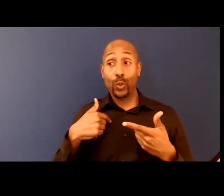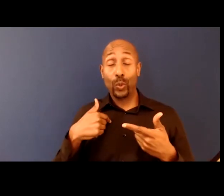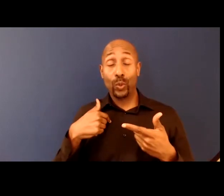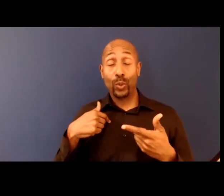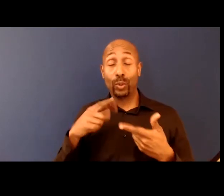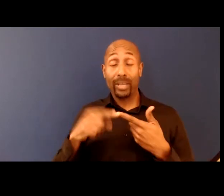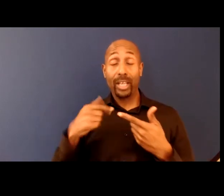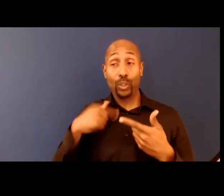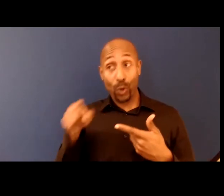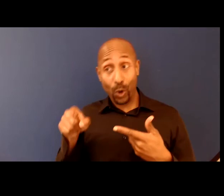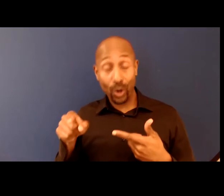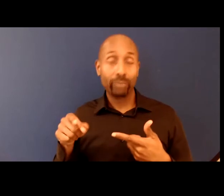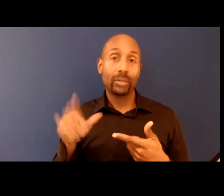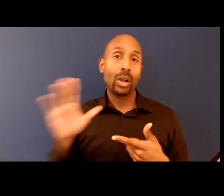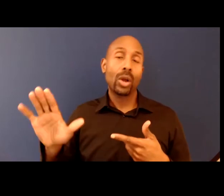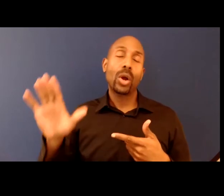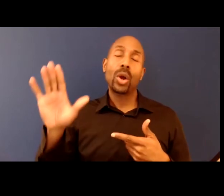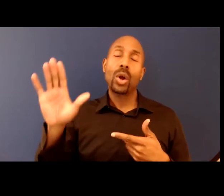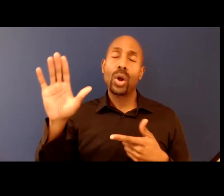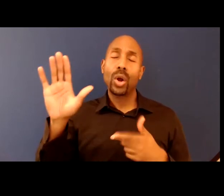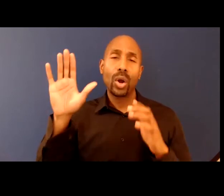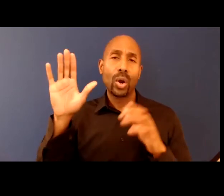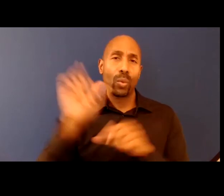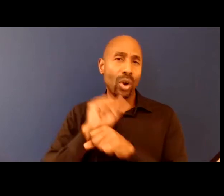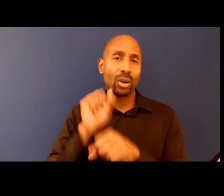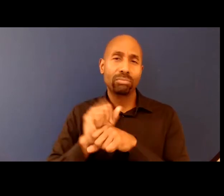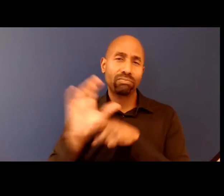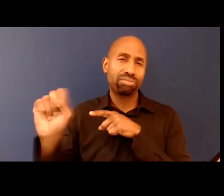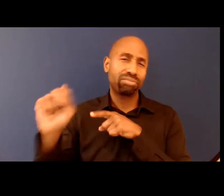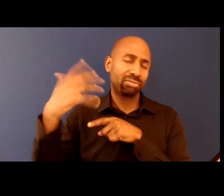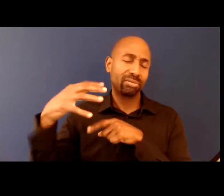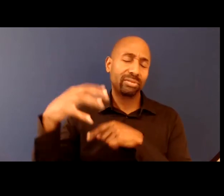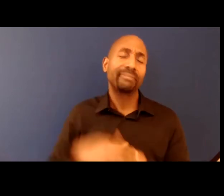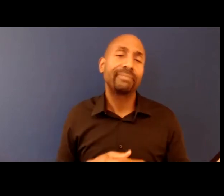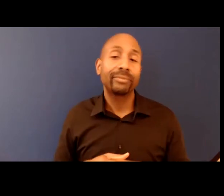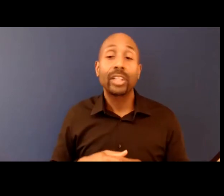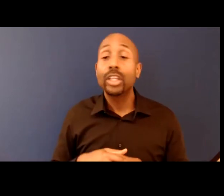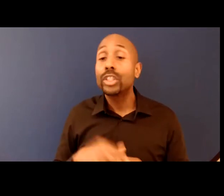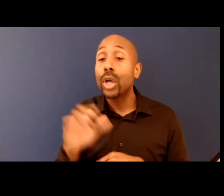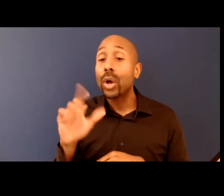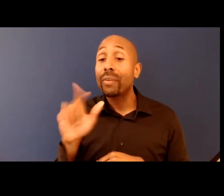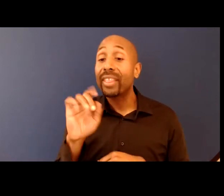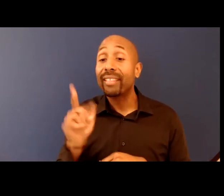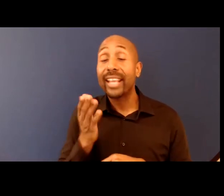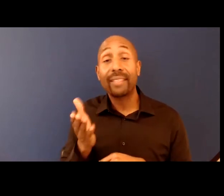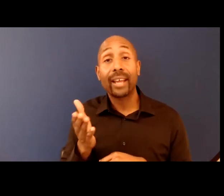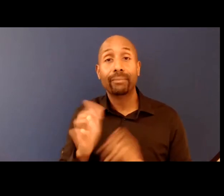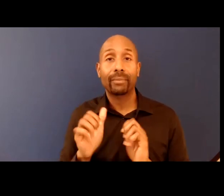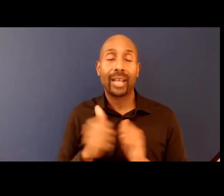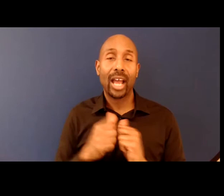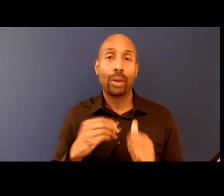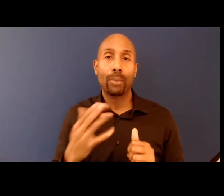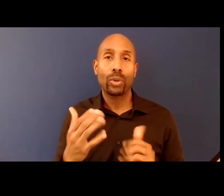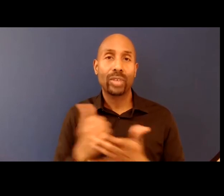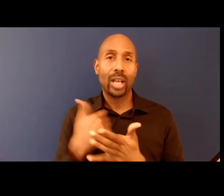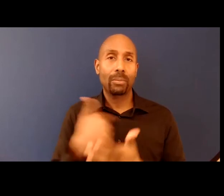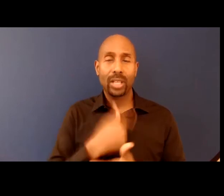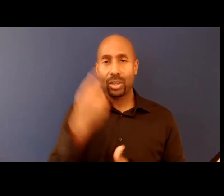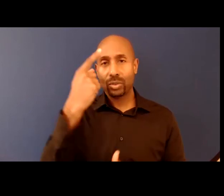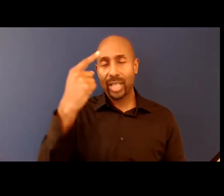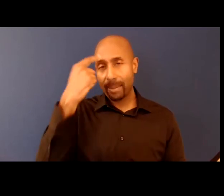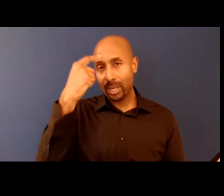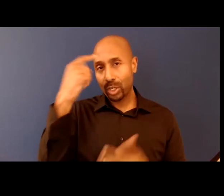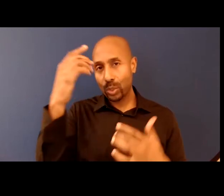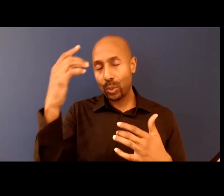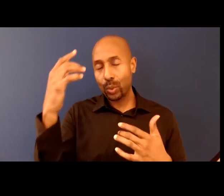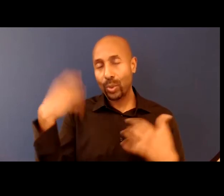put this link down. The link is How Poetry Helps Us Understand Mental Illness. This